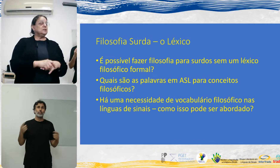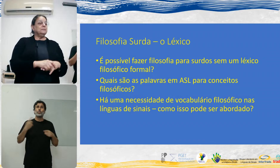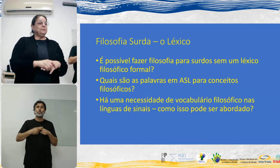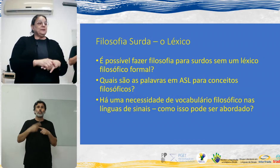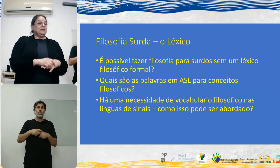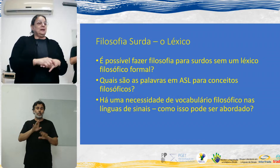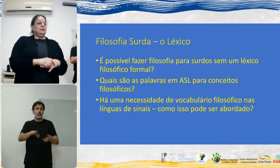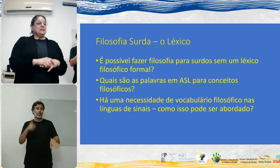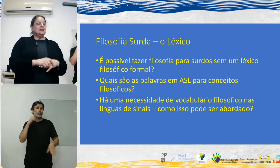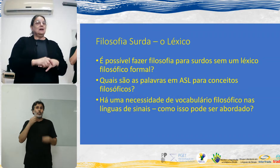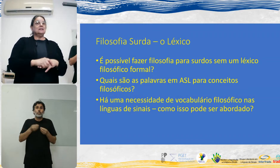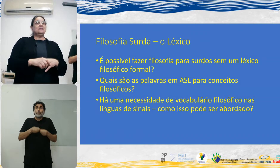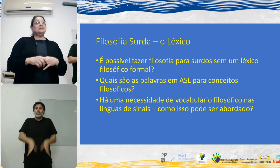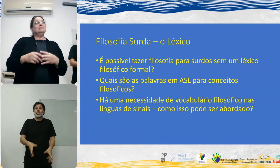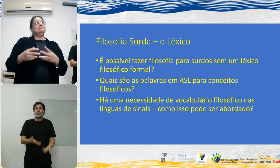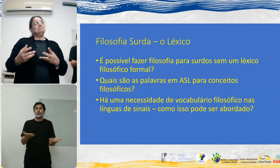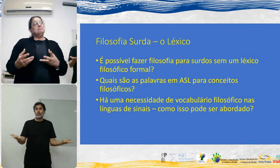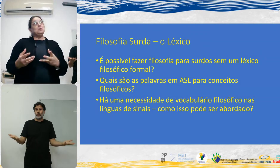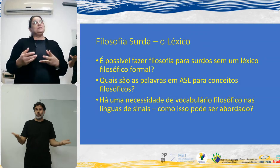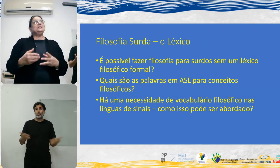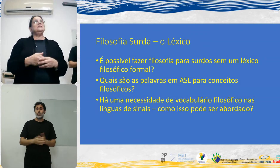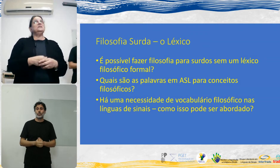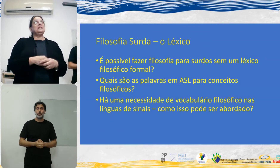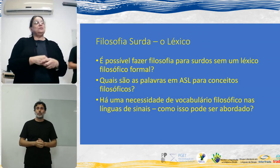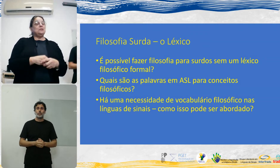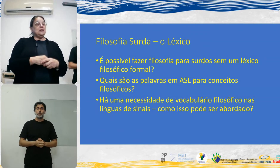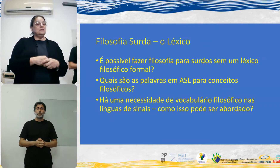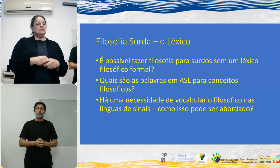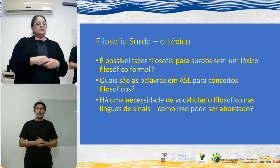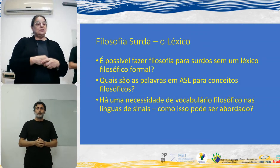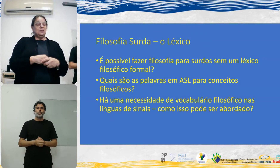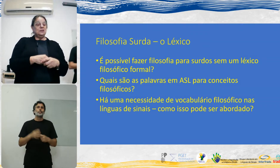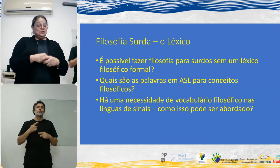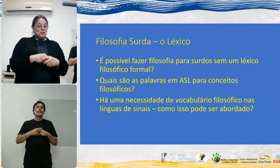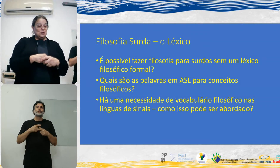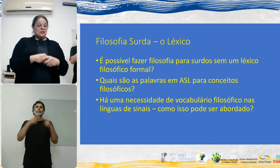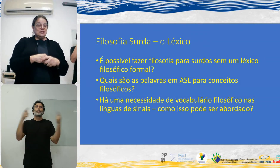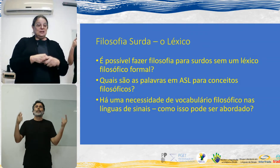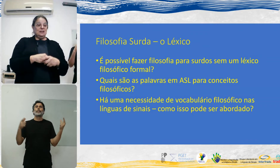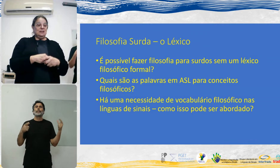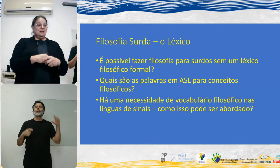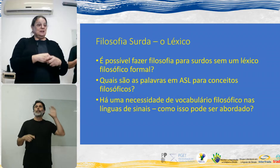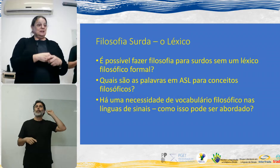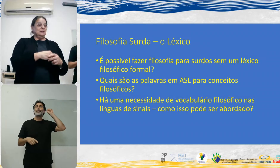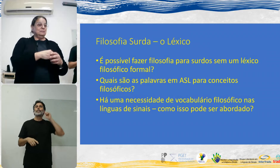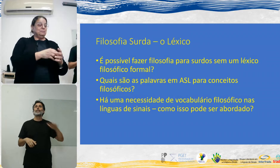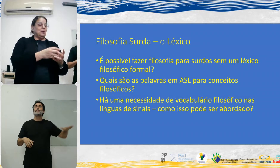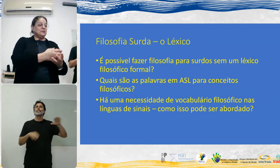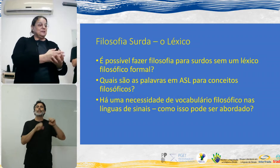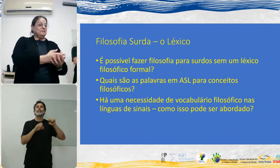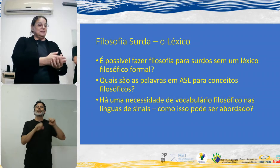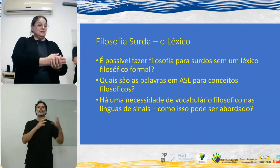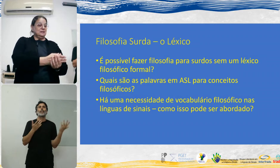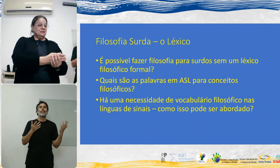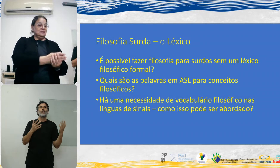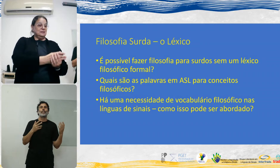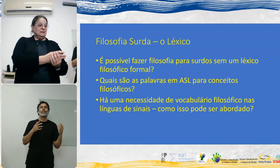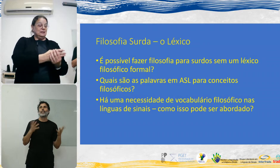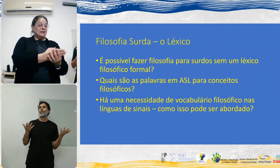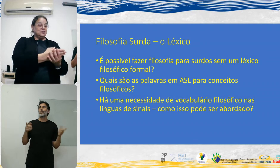damaged because mostly hearing educators took the parts of